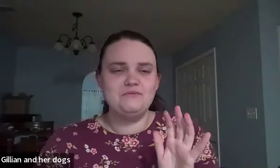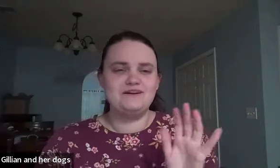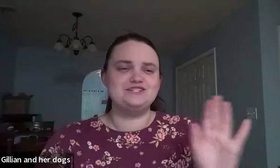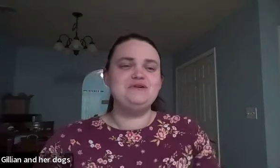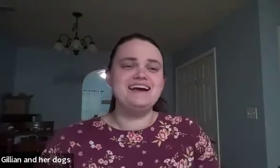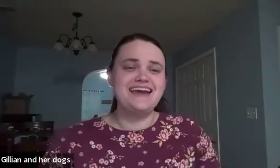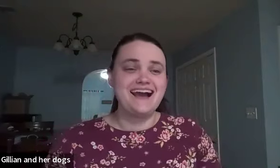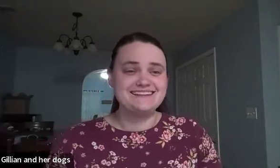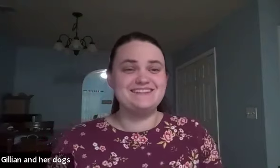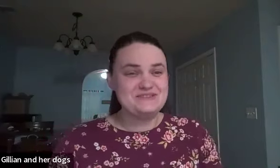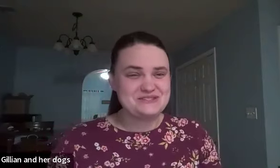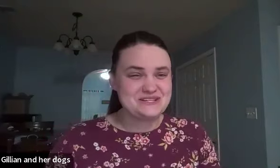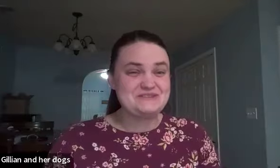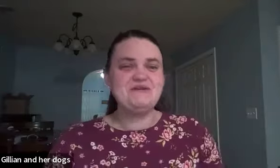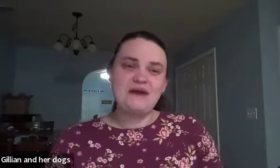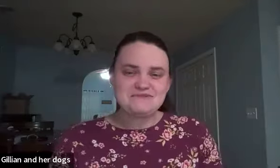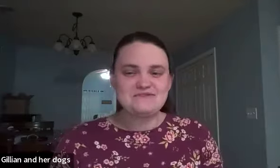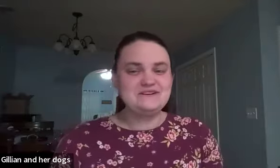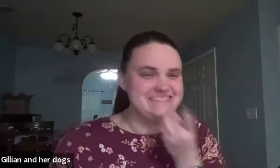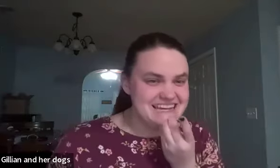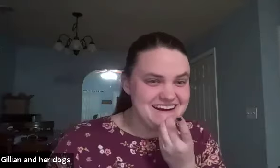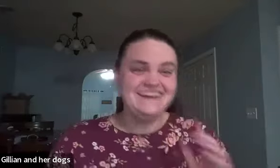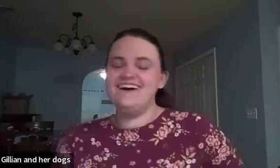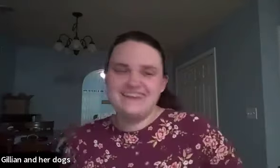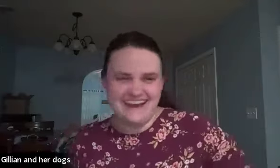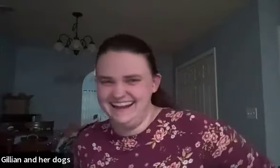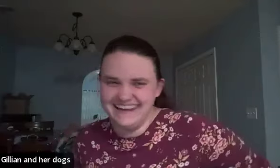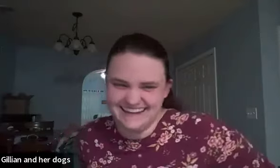Oh my gosh, you had to ask those 2 right before dinner? Okay.